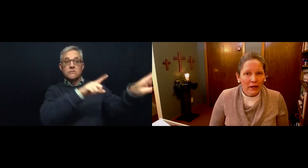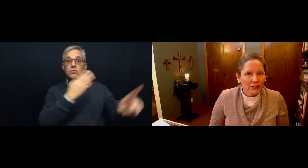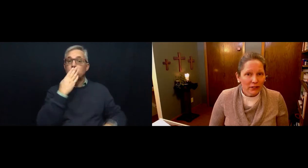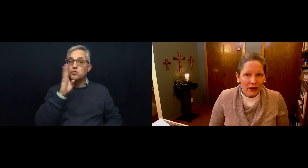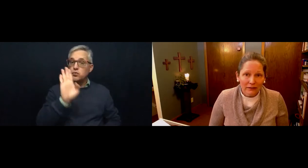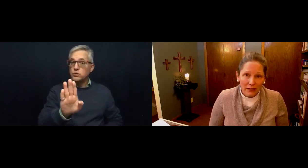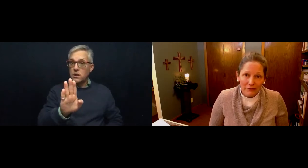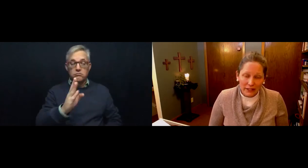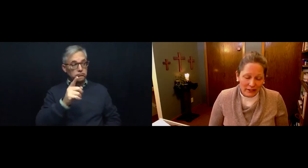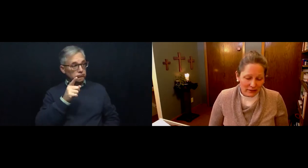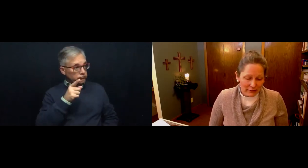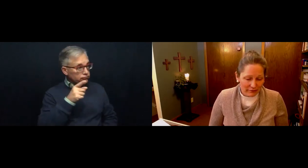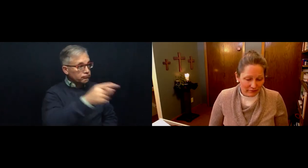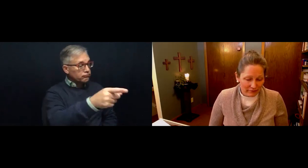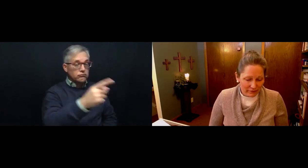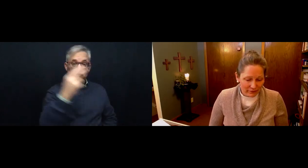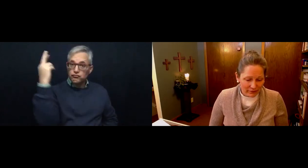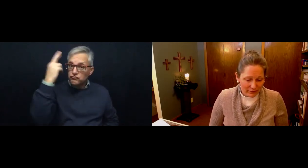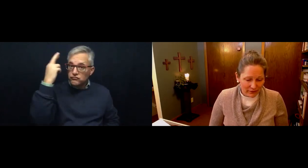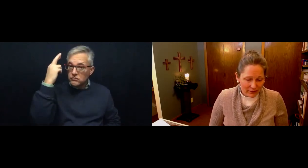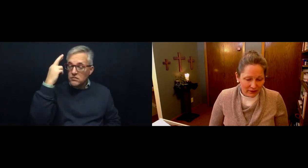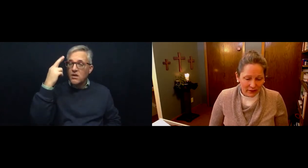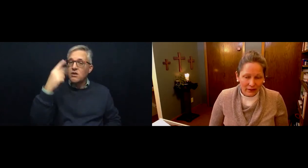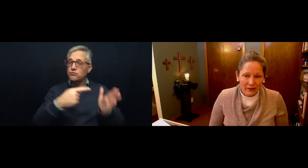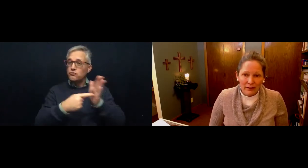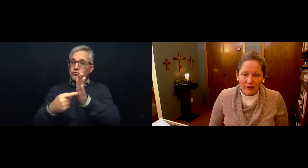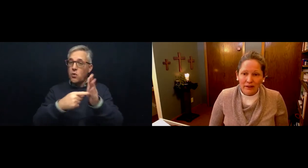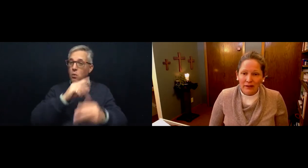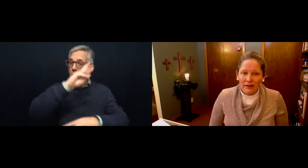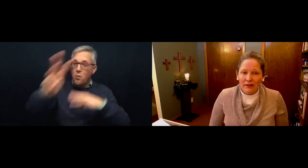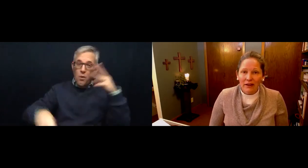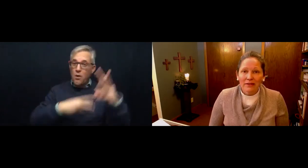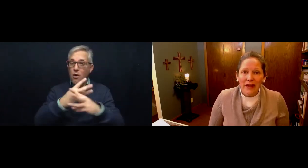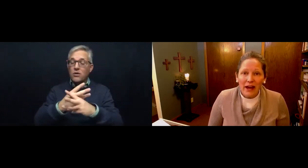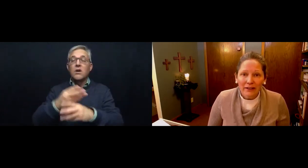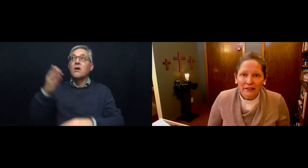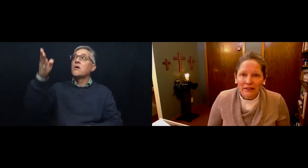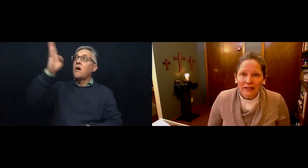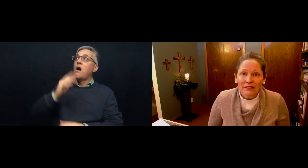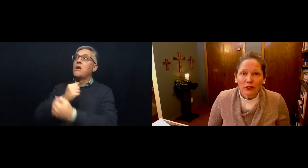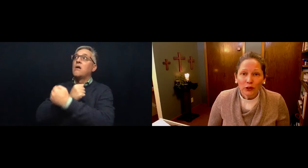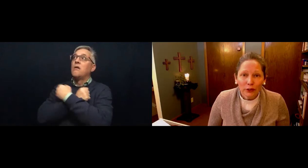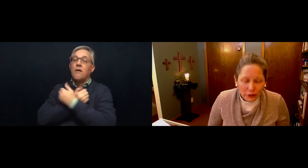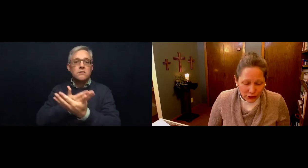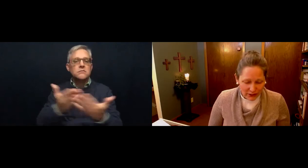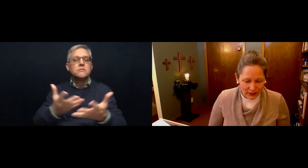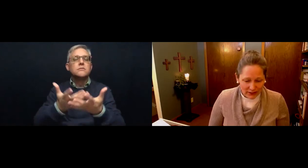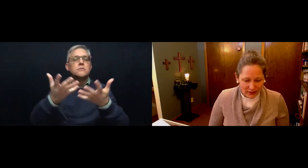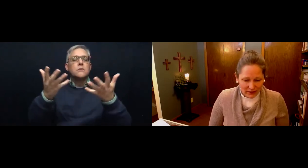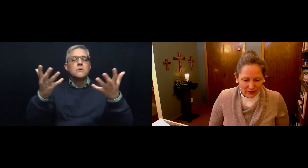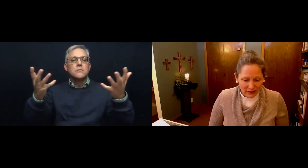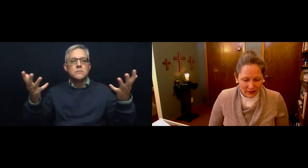how much God loves us. And that is